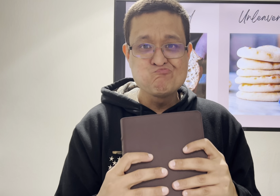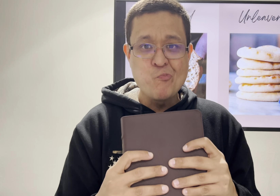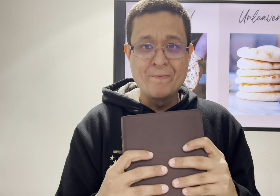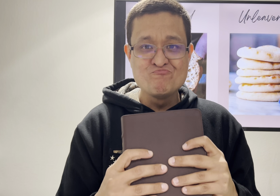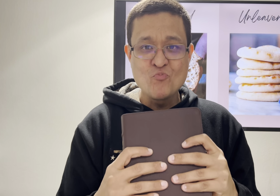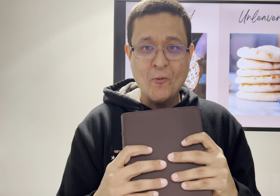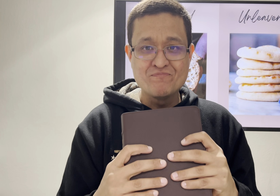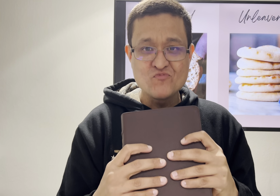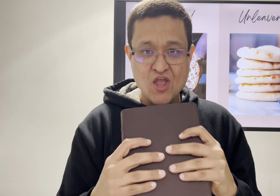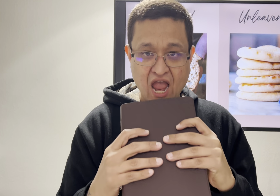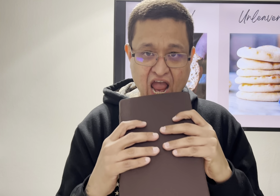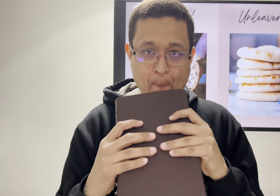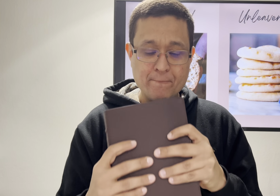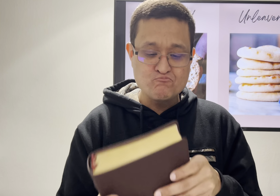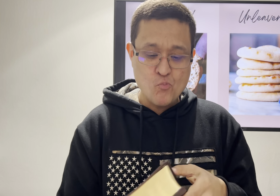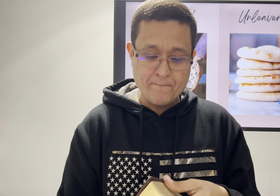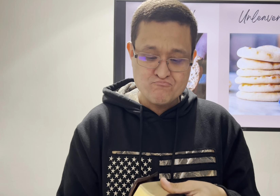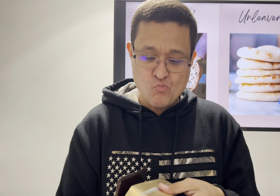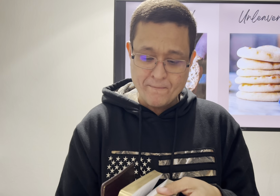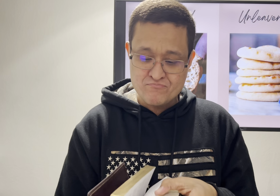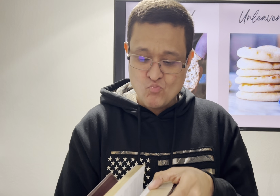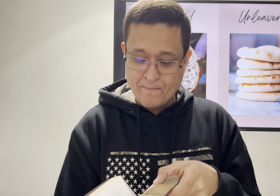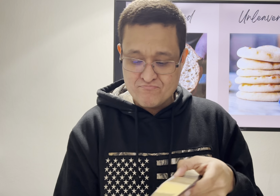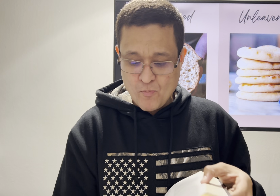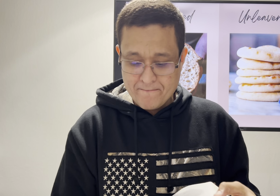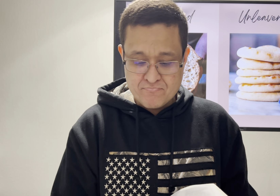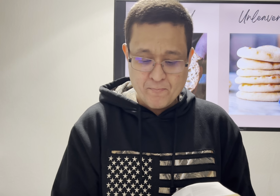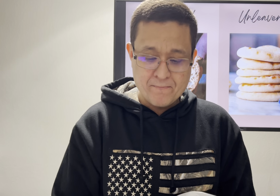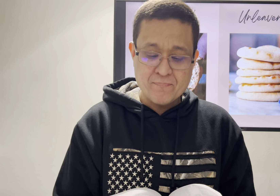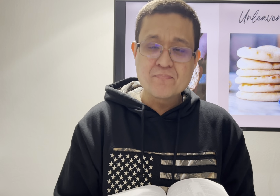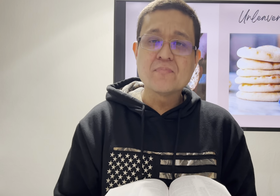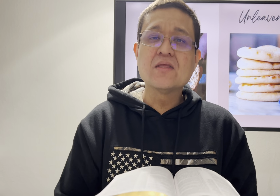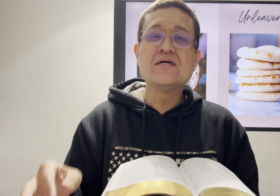This is beautiful. And I eat of this every day.